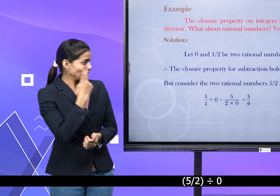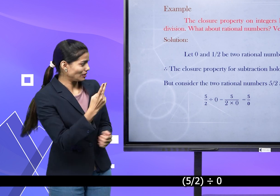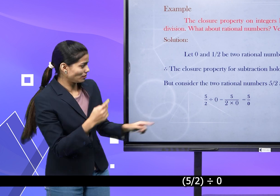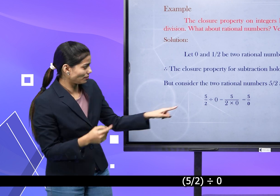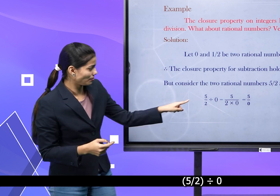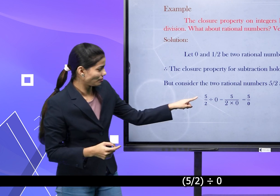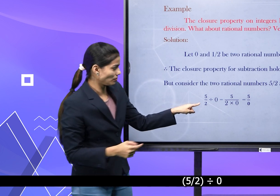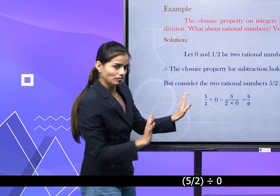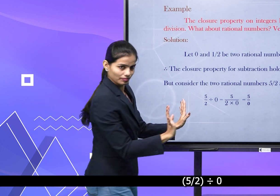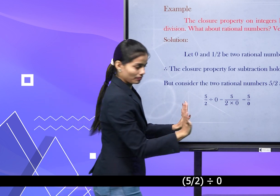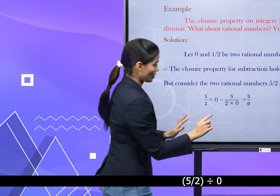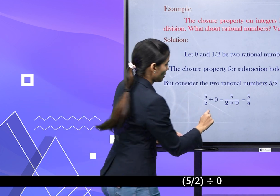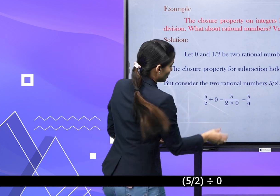5 by 2 divided 0